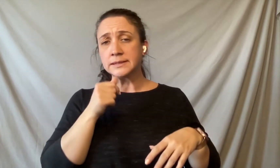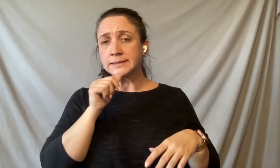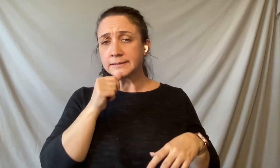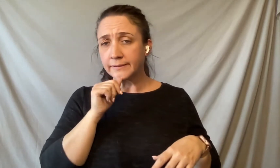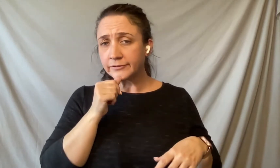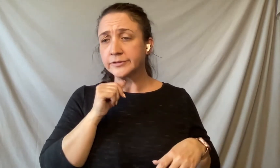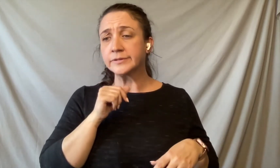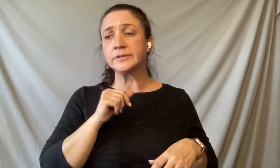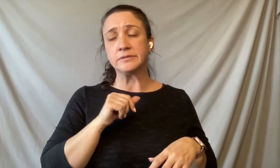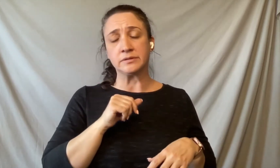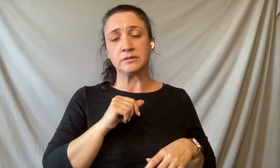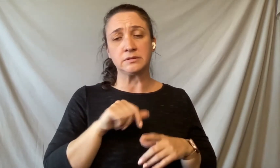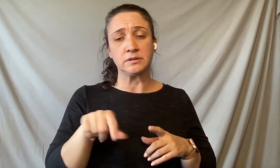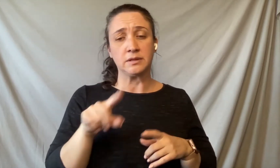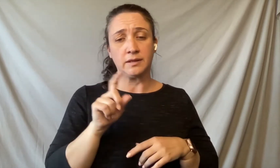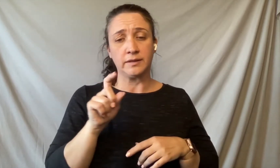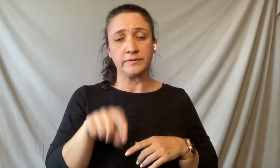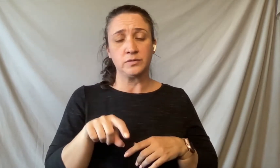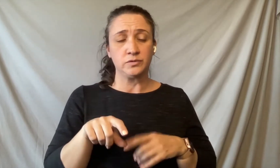having to